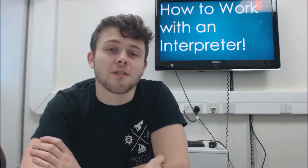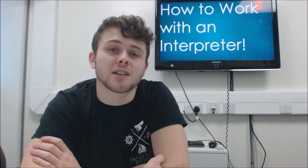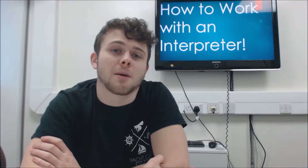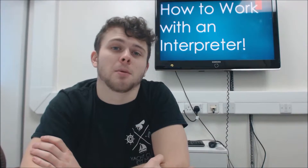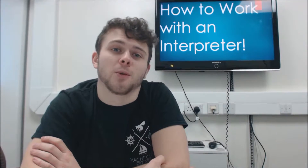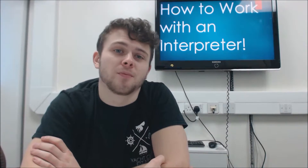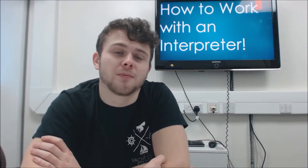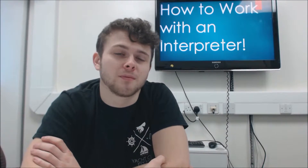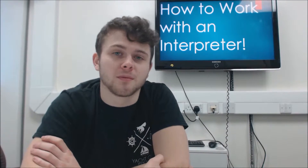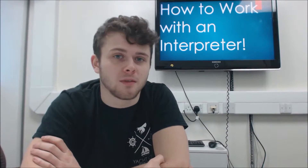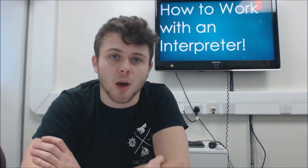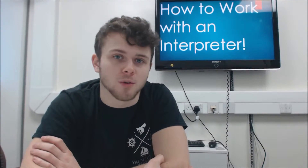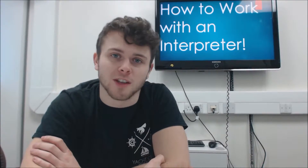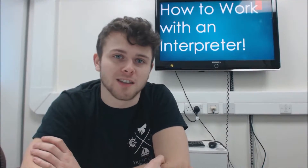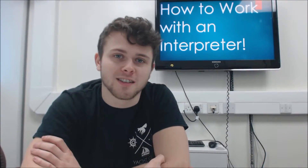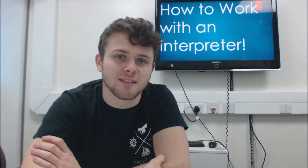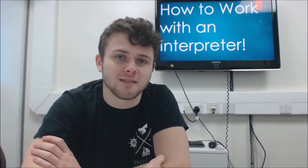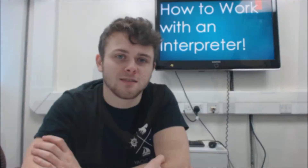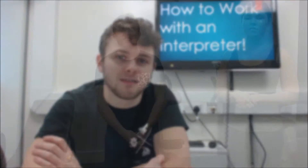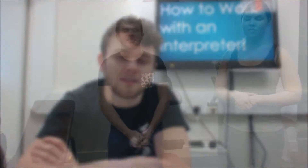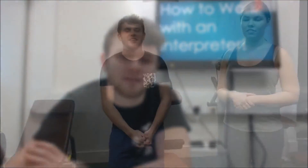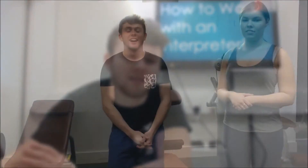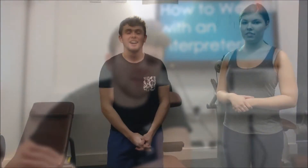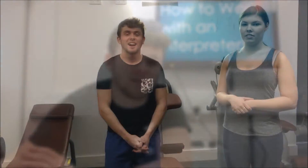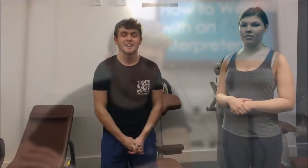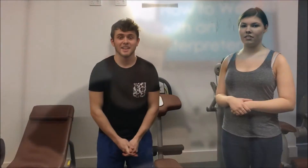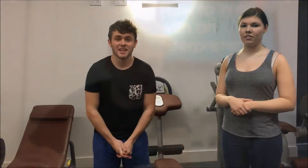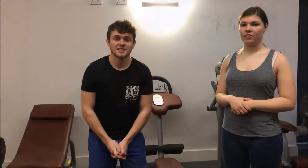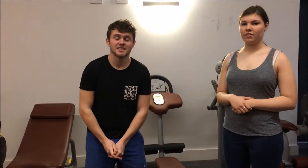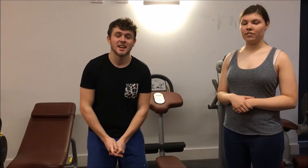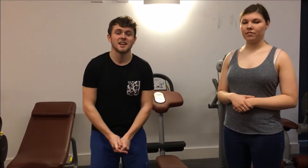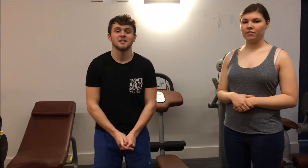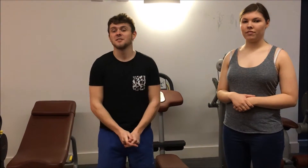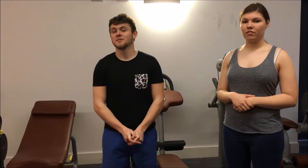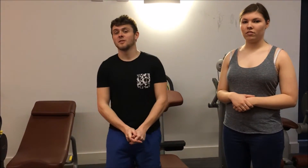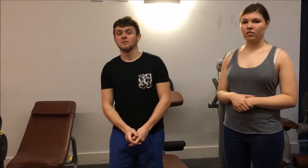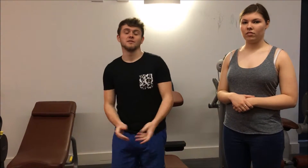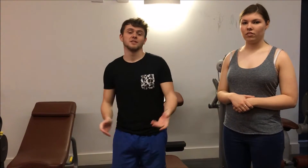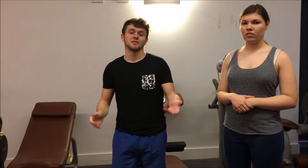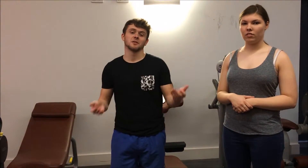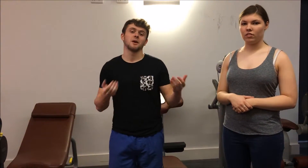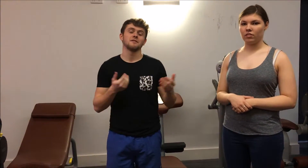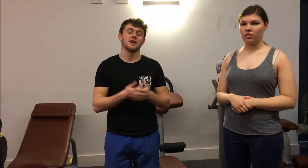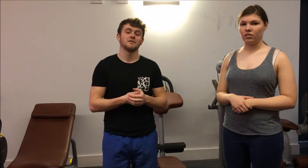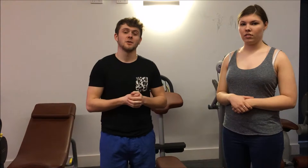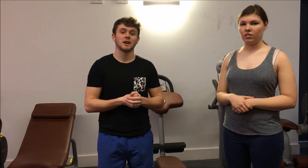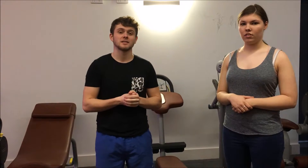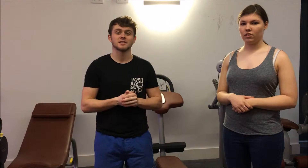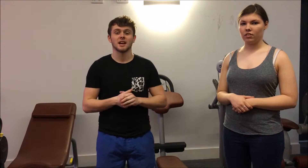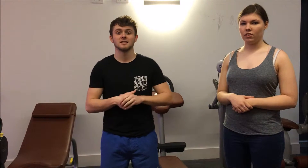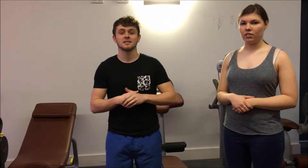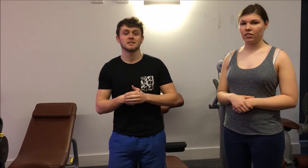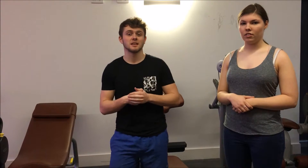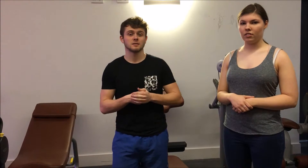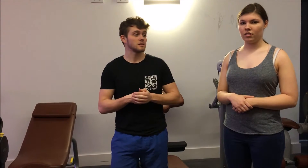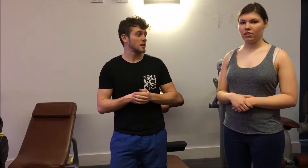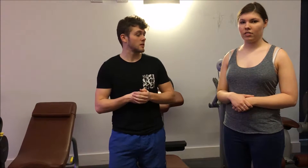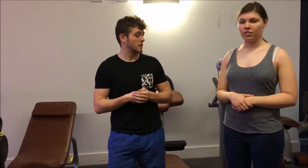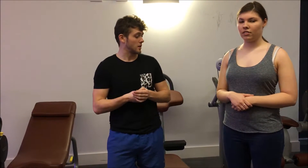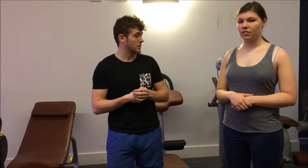So, for example, don't do this. Hi guys, today we've obviously done quite a fair few